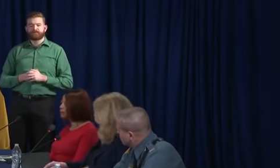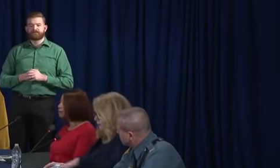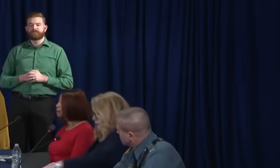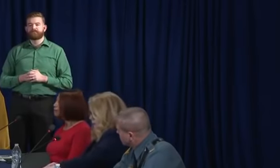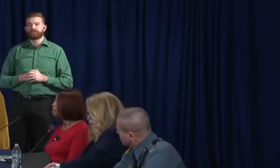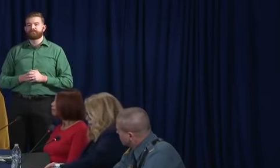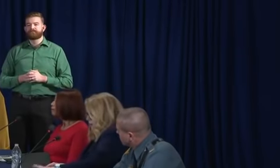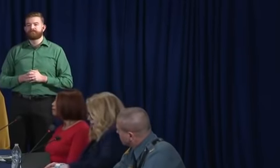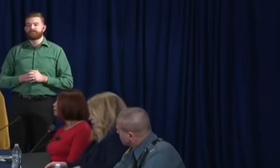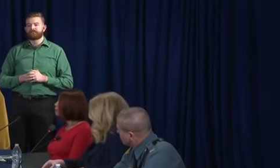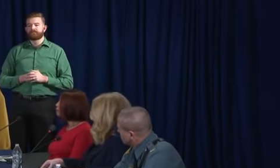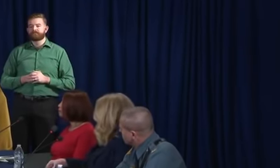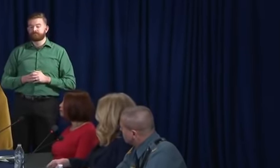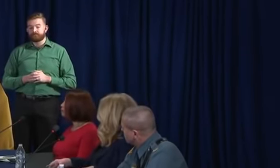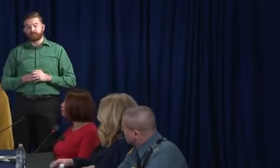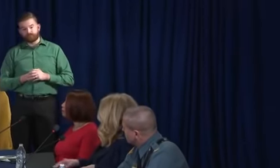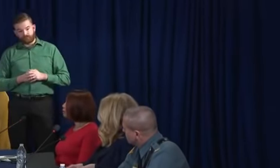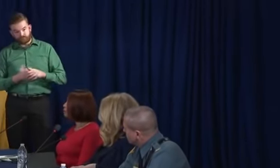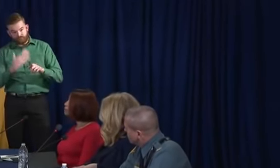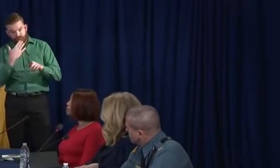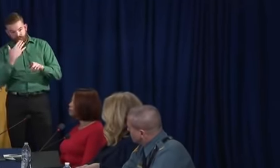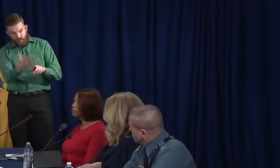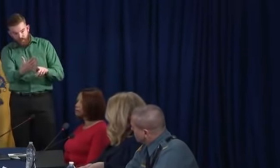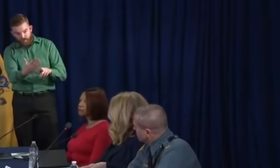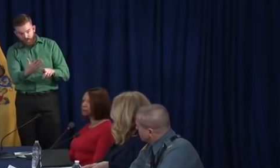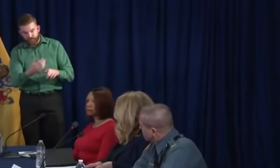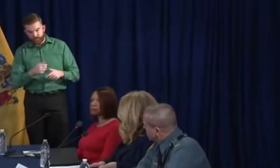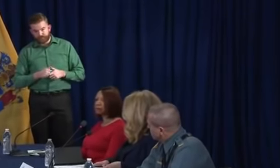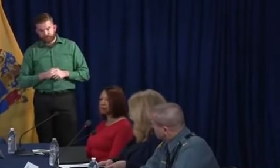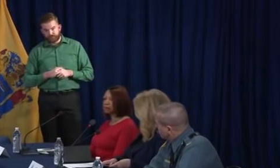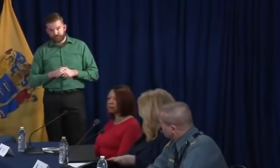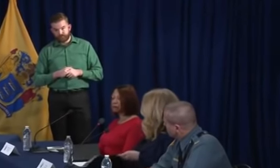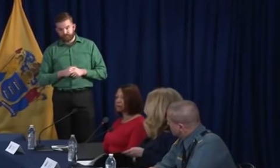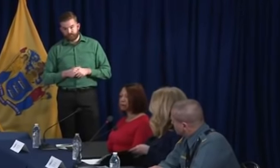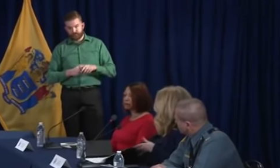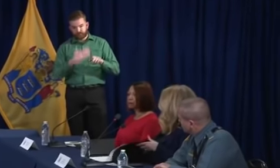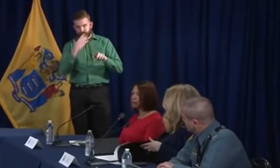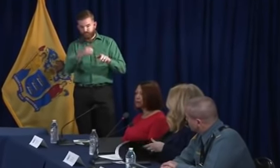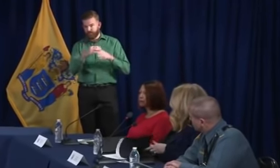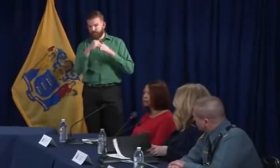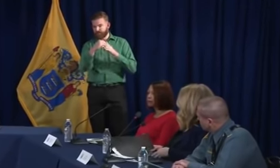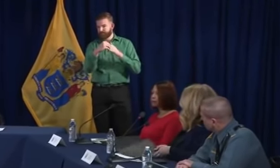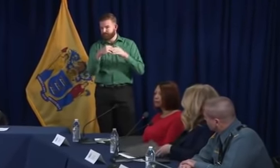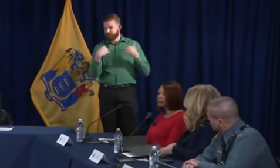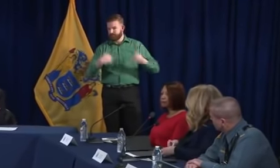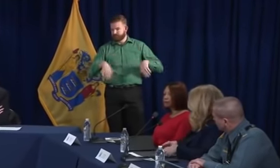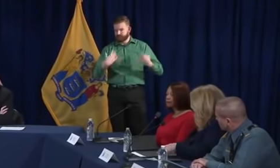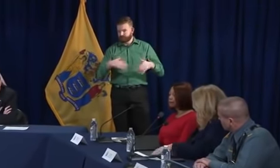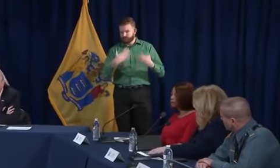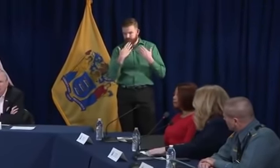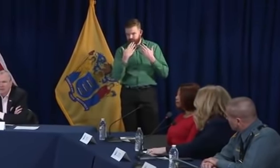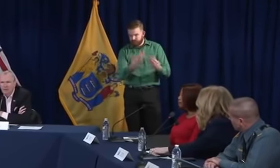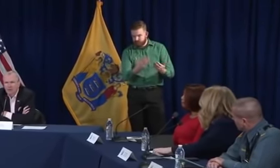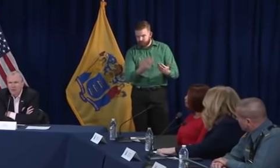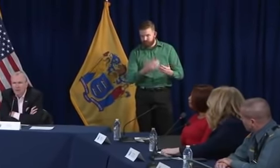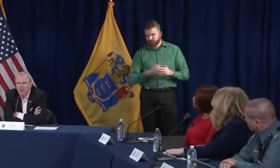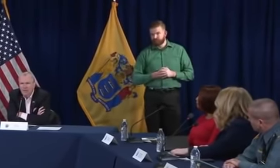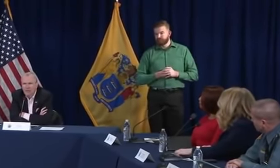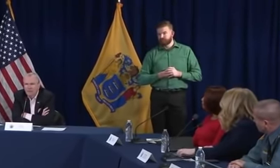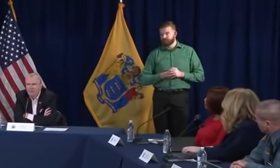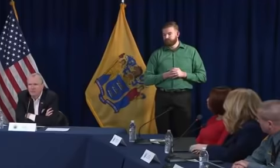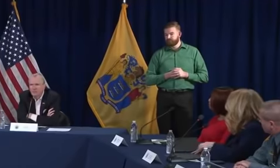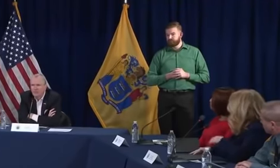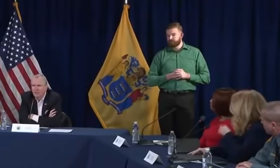Thank you, Carol. And cannot thank you enough for your leadership on this and across the board. A couple of very